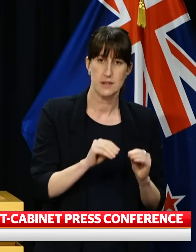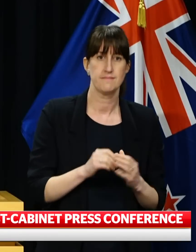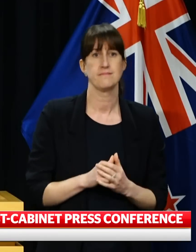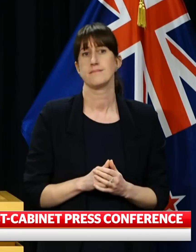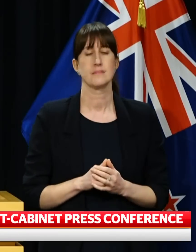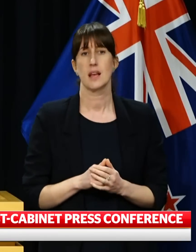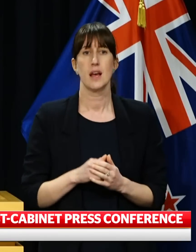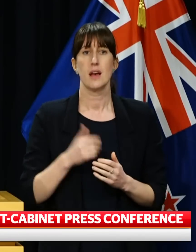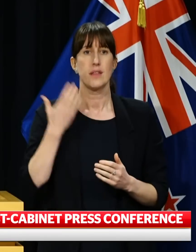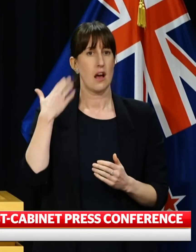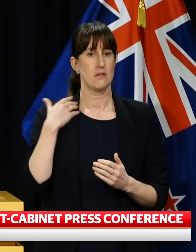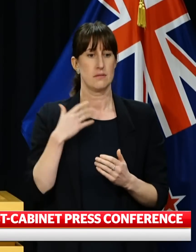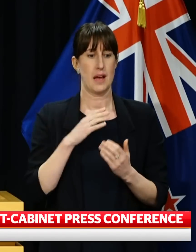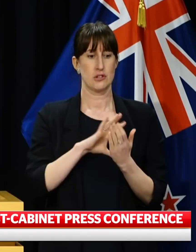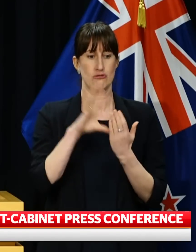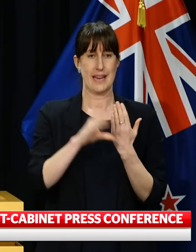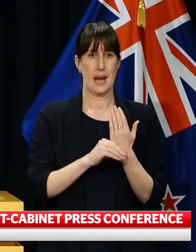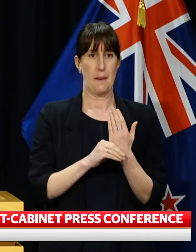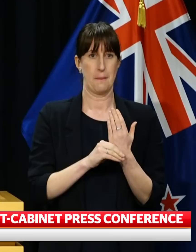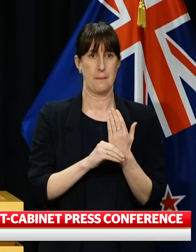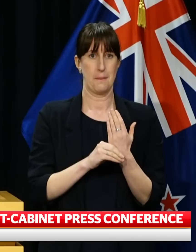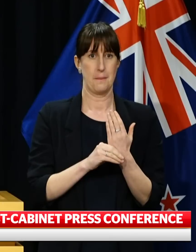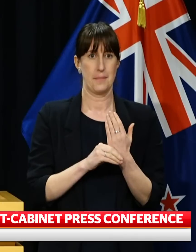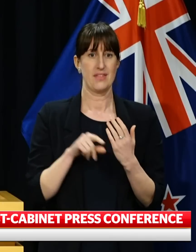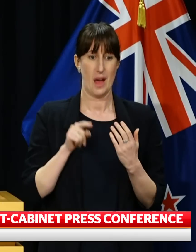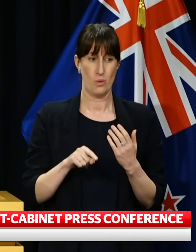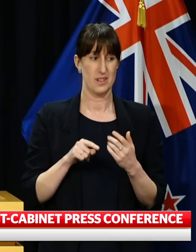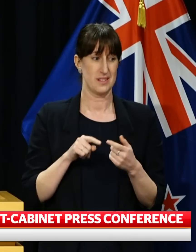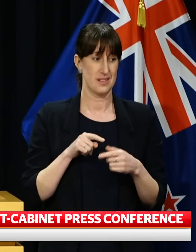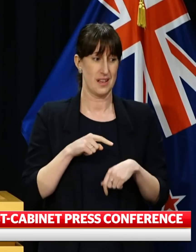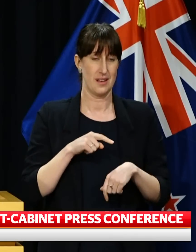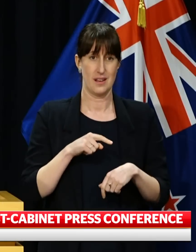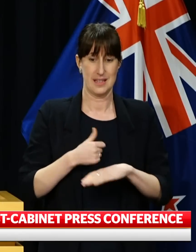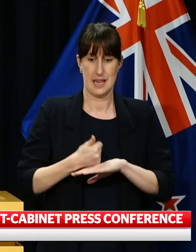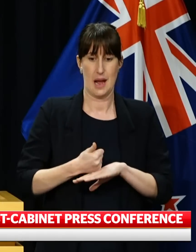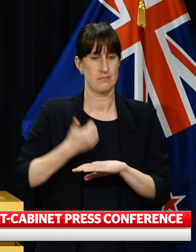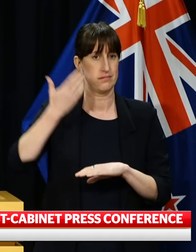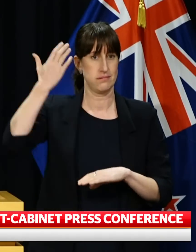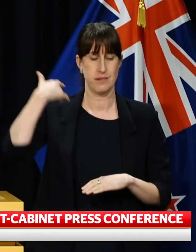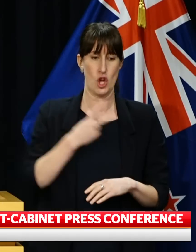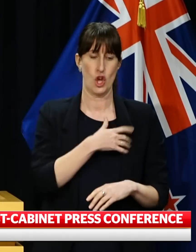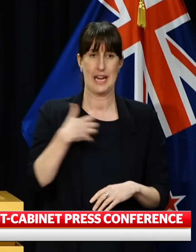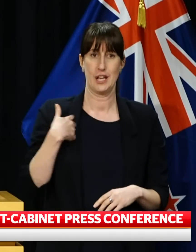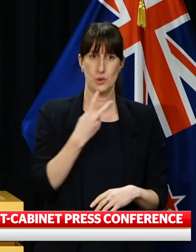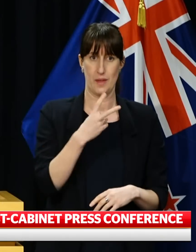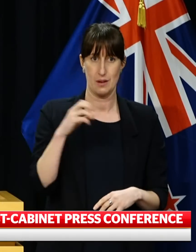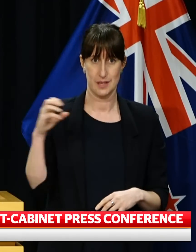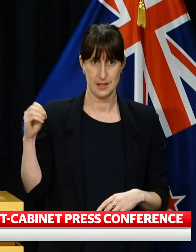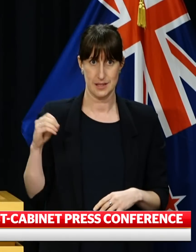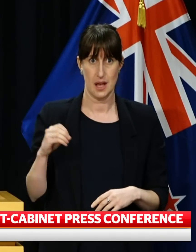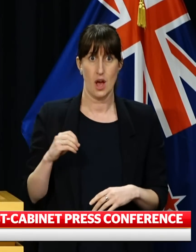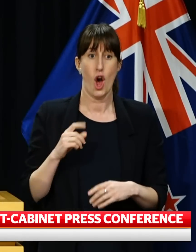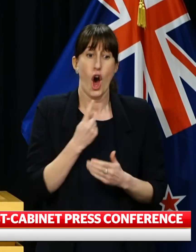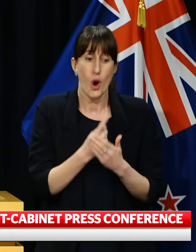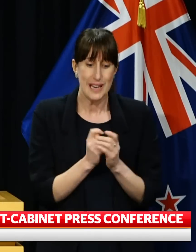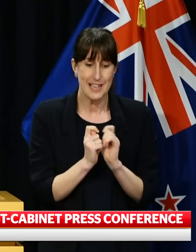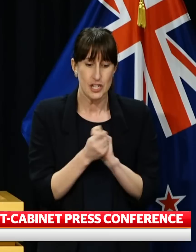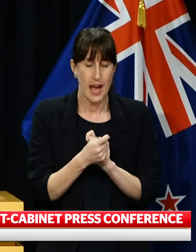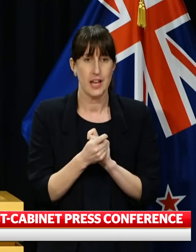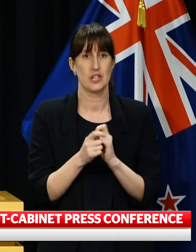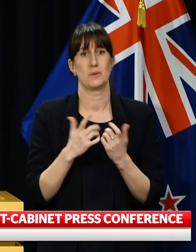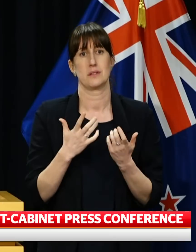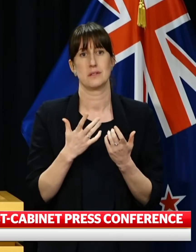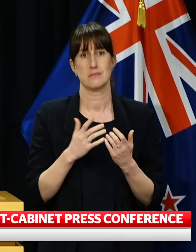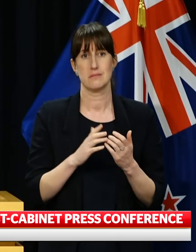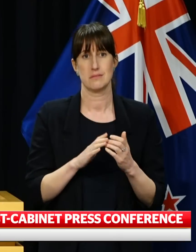was in place the entire time the National Party were in government as well. The only major change that we made there was the abolition of national standards, which, as I've indicated, weren't working,